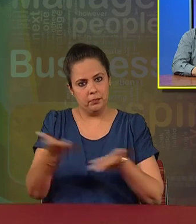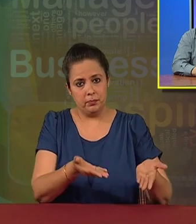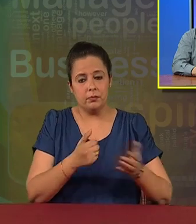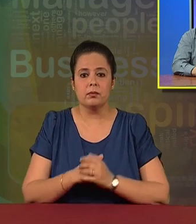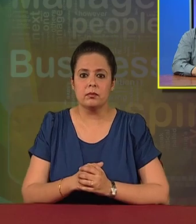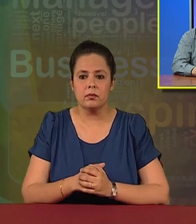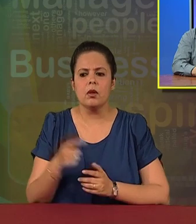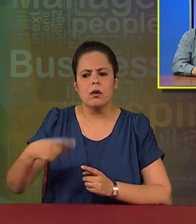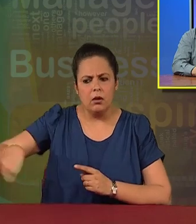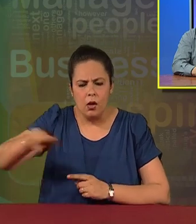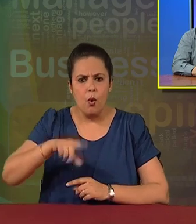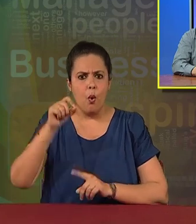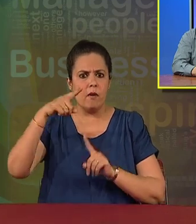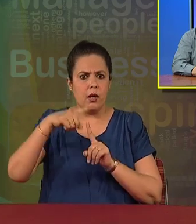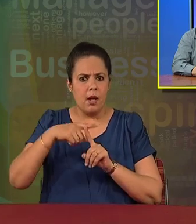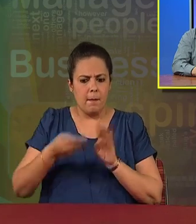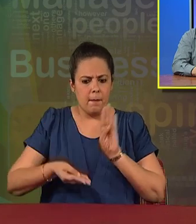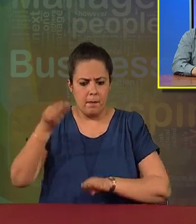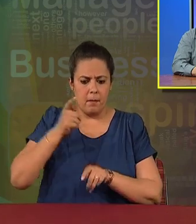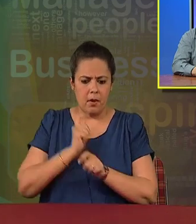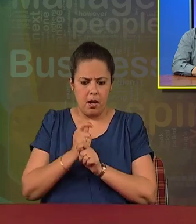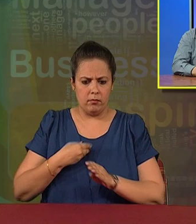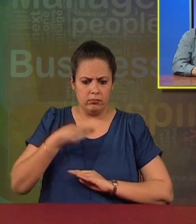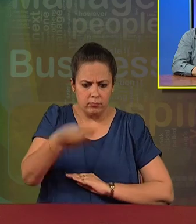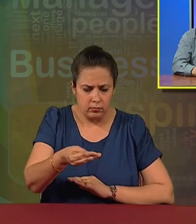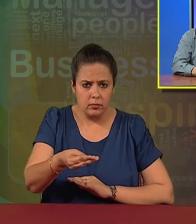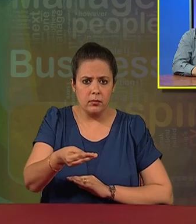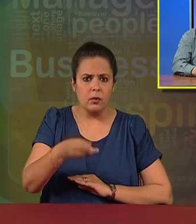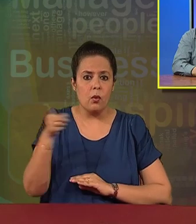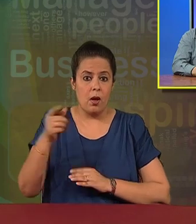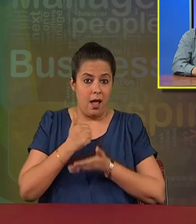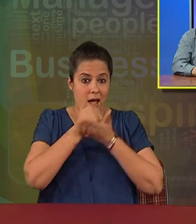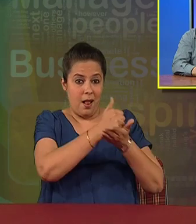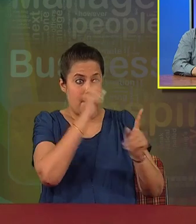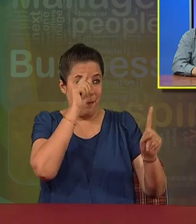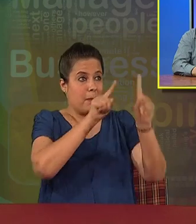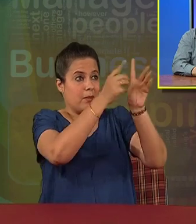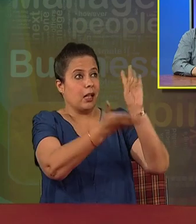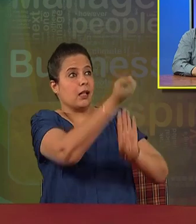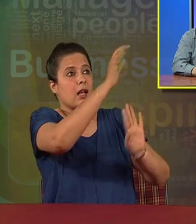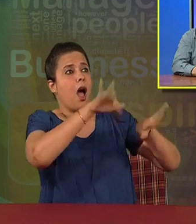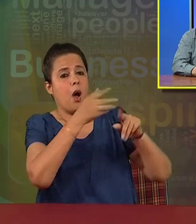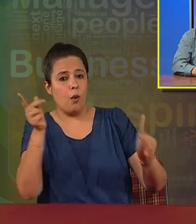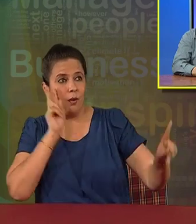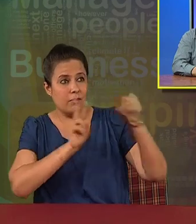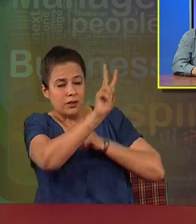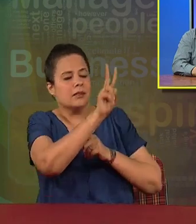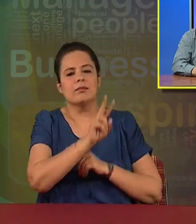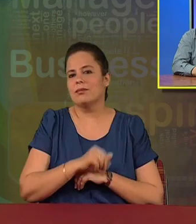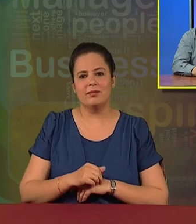When the employees are going for overtime, it's not like they are going to help the management in achievement of the organizational